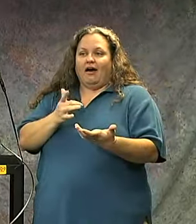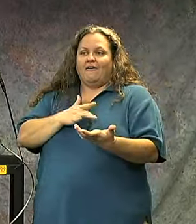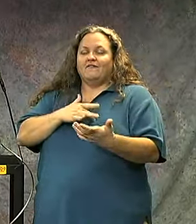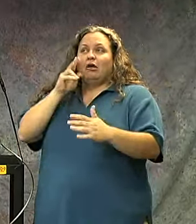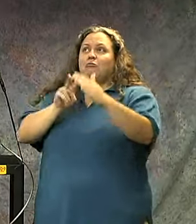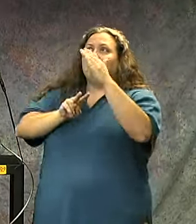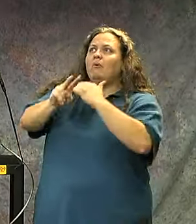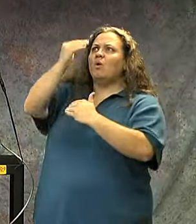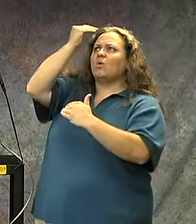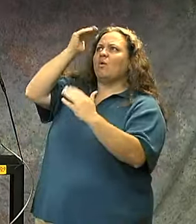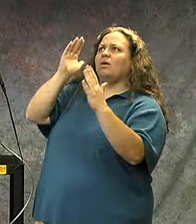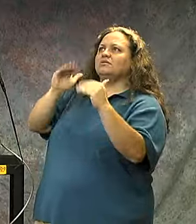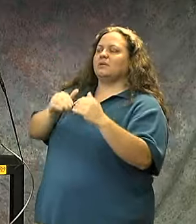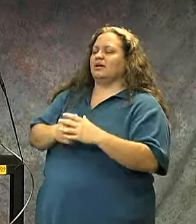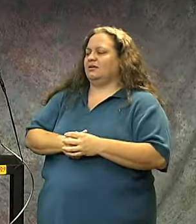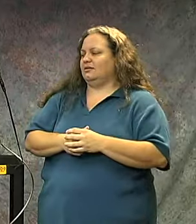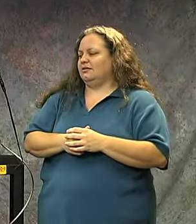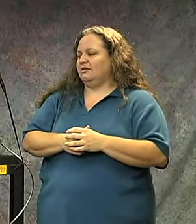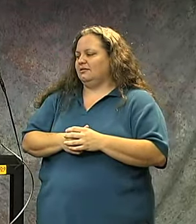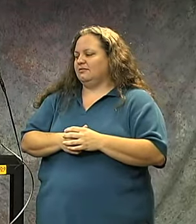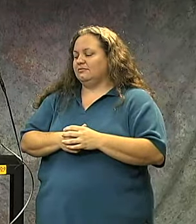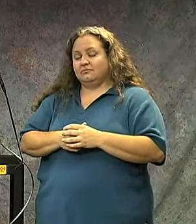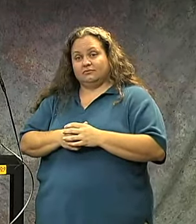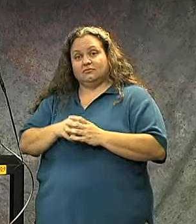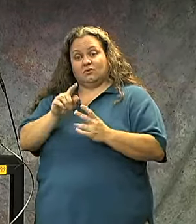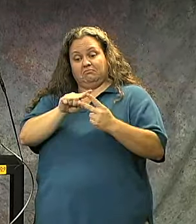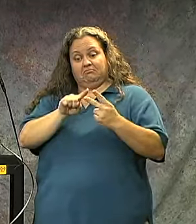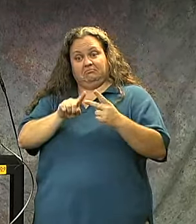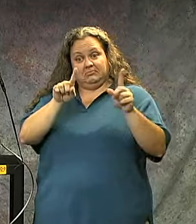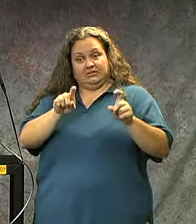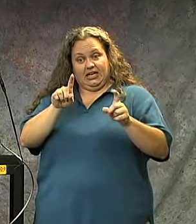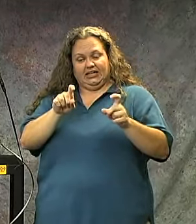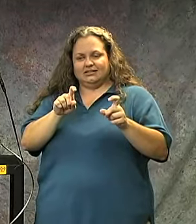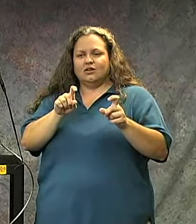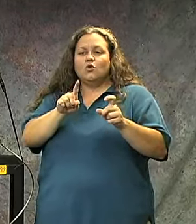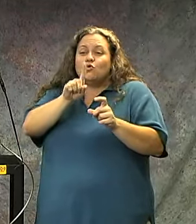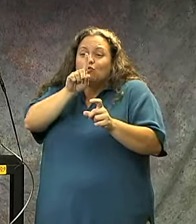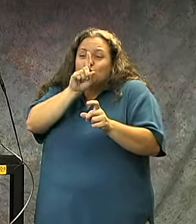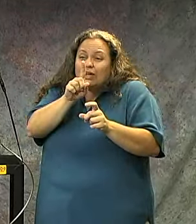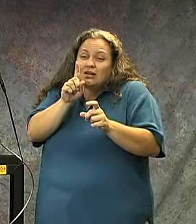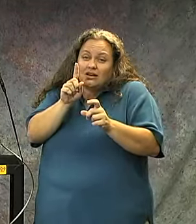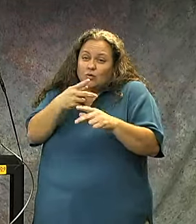to expect with these exams. With these tests that we do, the